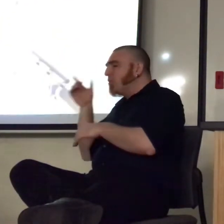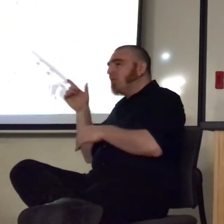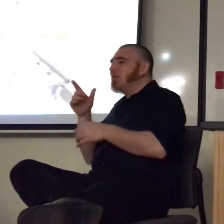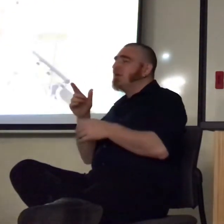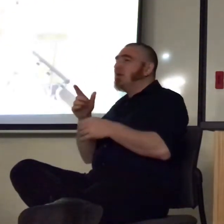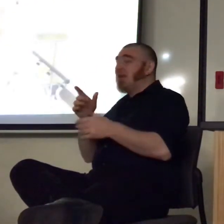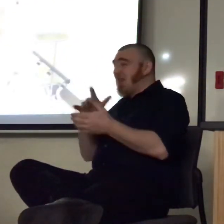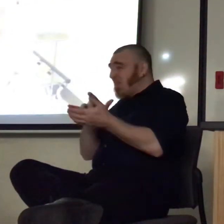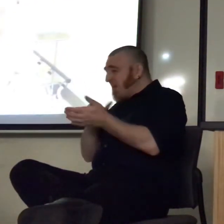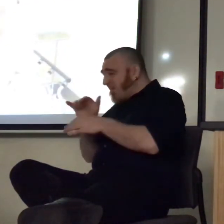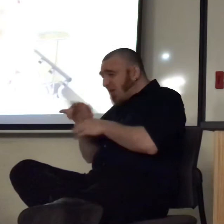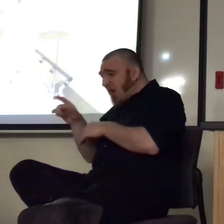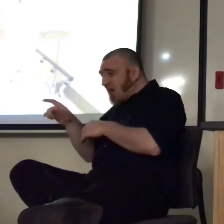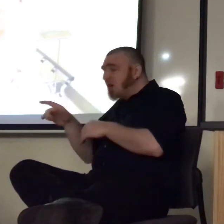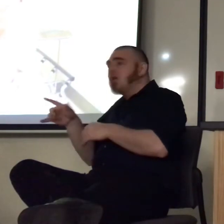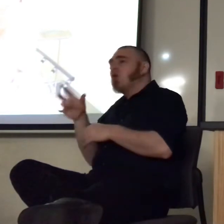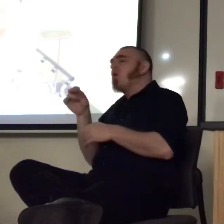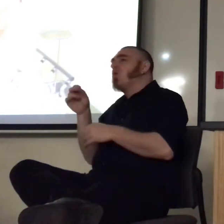no, it was